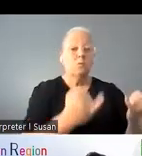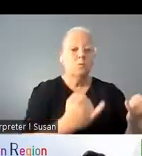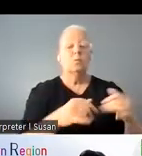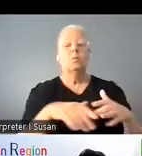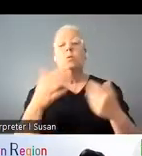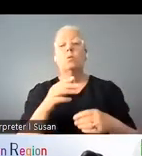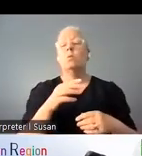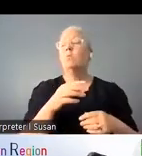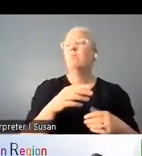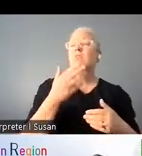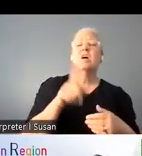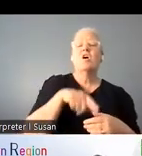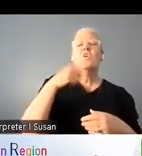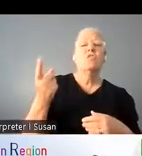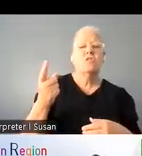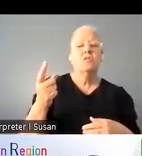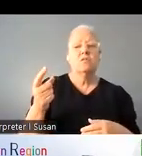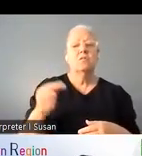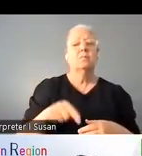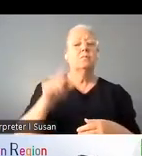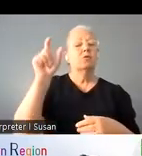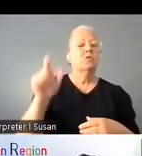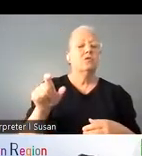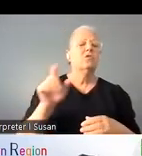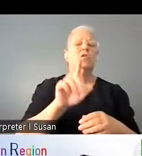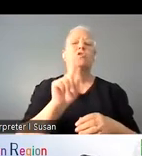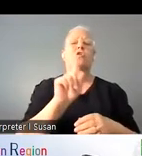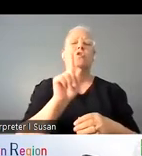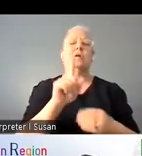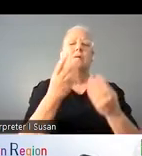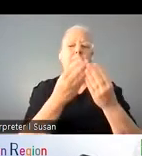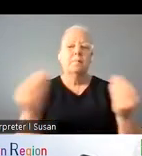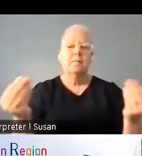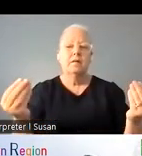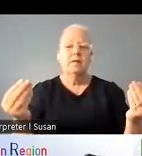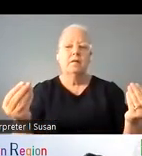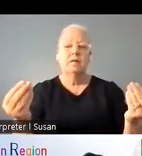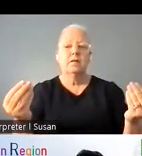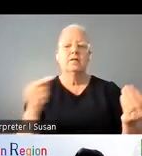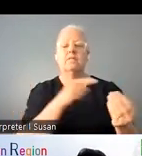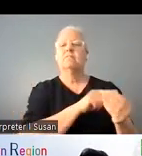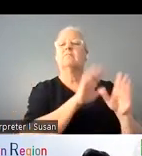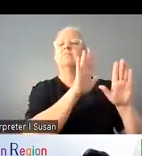care institution, the resident is not too many, but they stay in